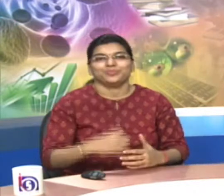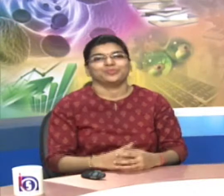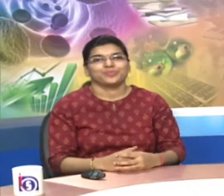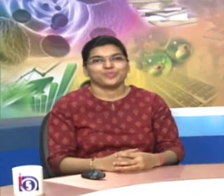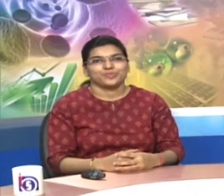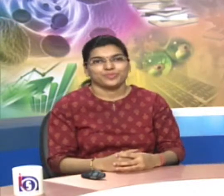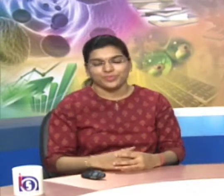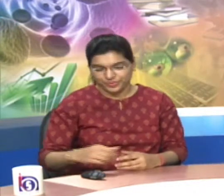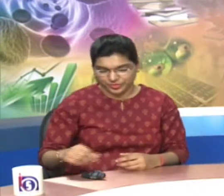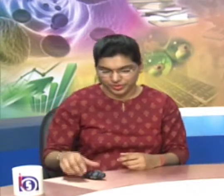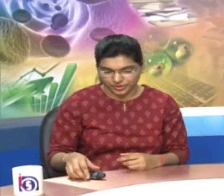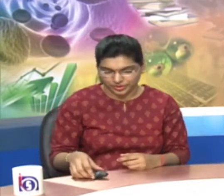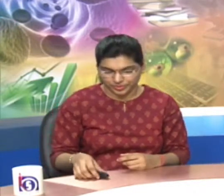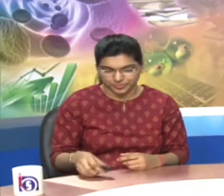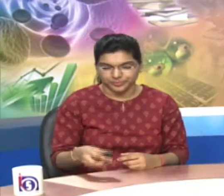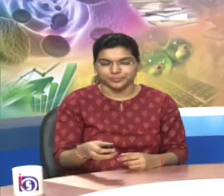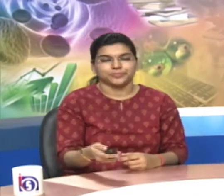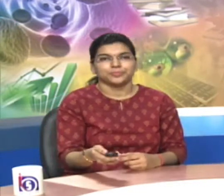I hope you understood this.